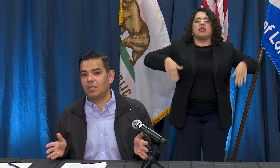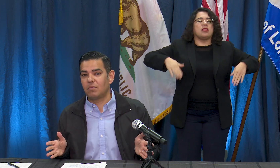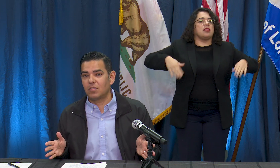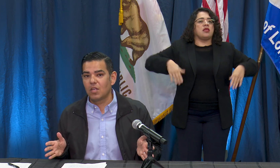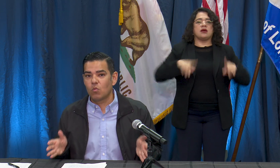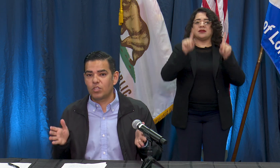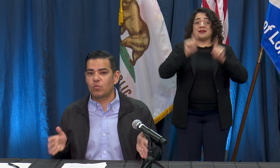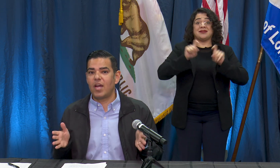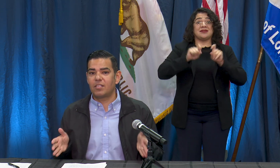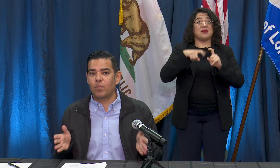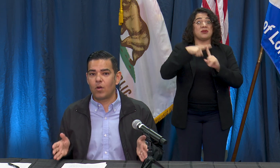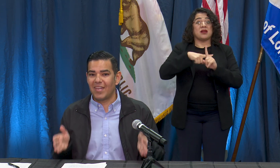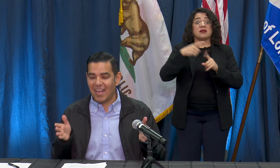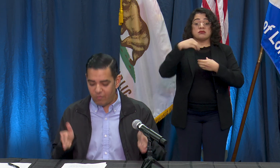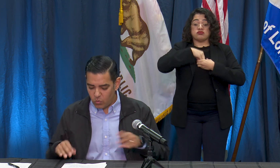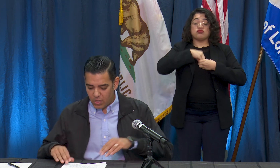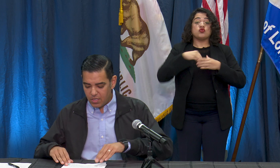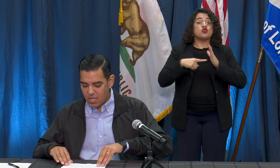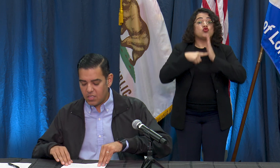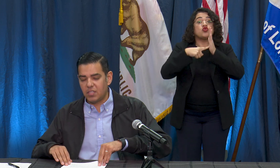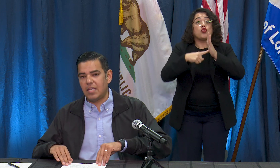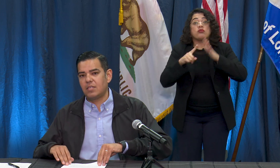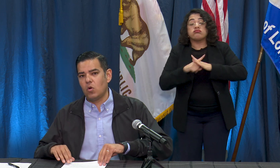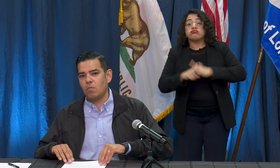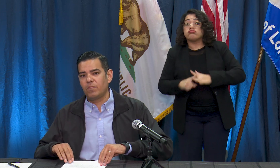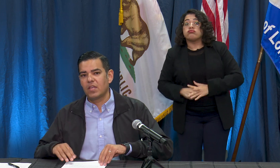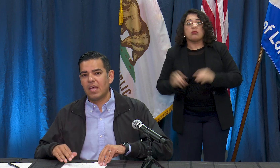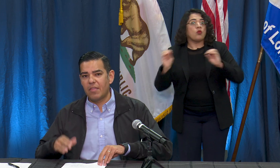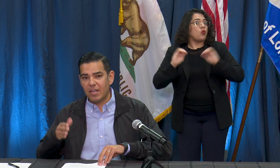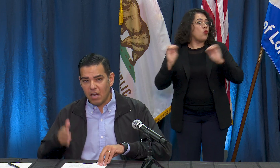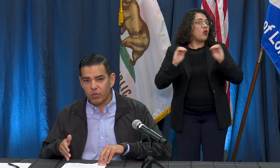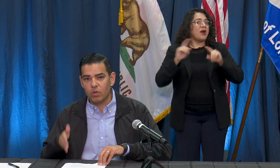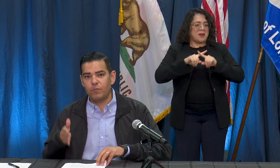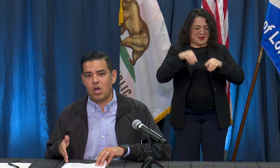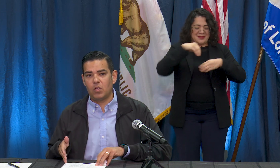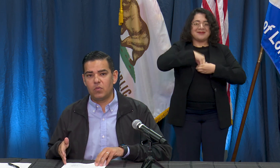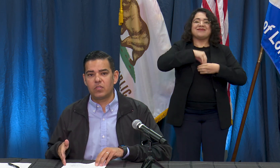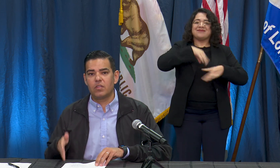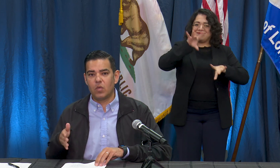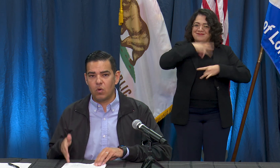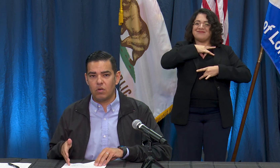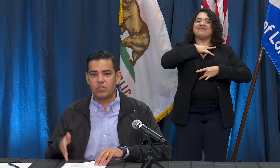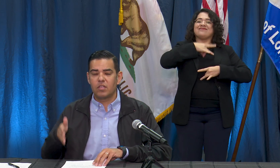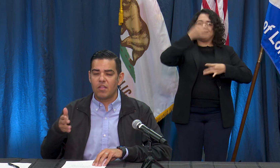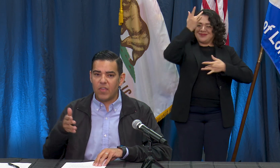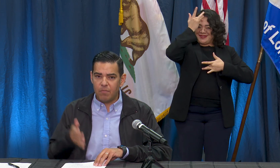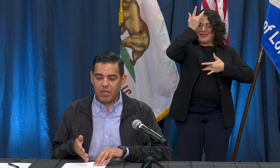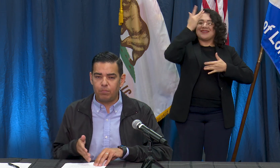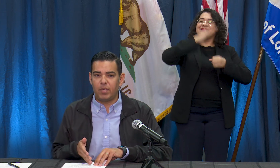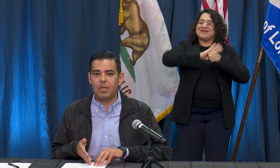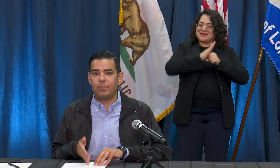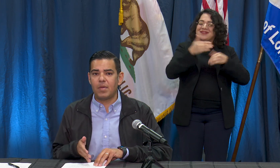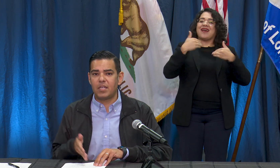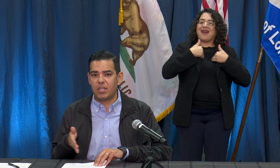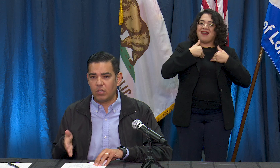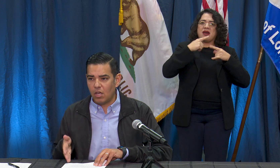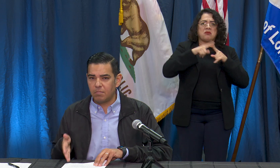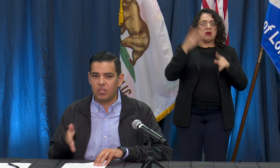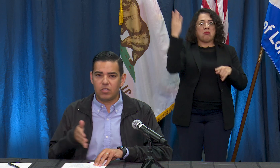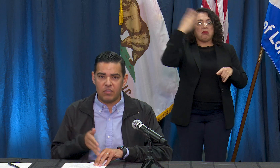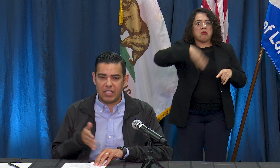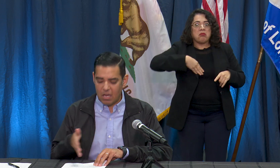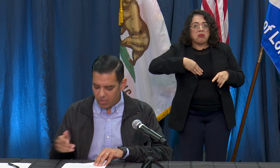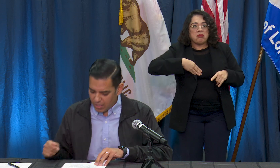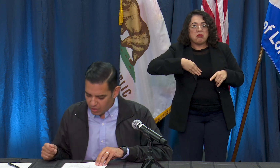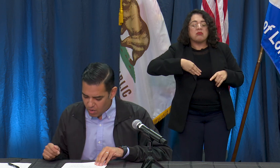no symptoms, which is why it's important that everyone stays home and that everyone follows the orders that have been implemented here in